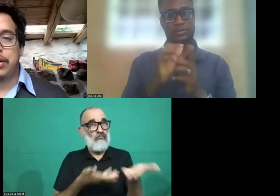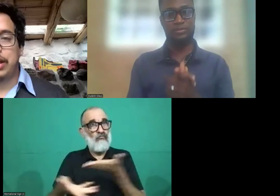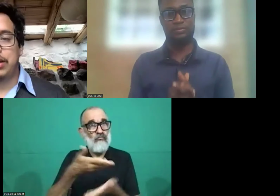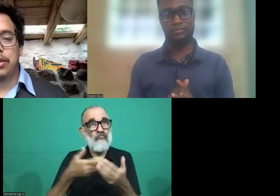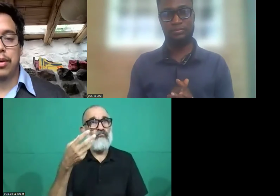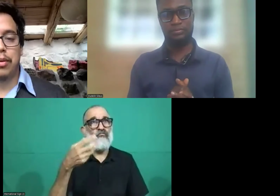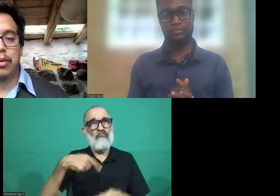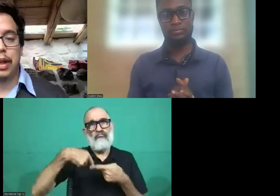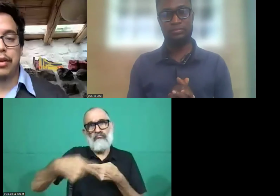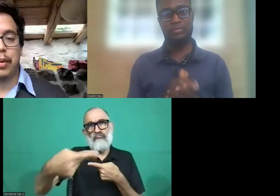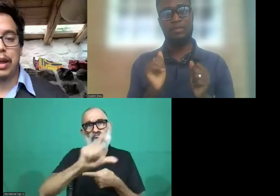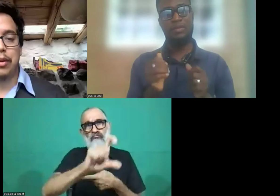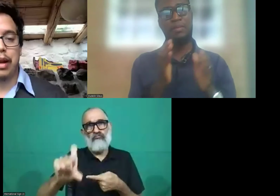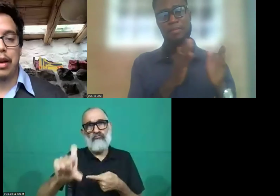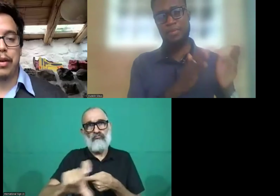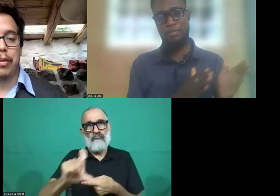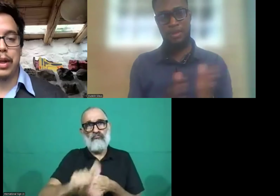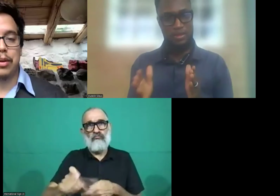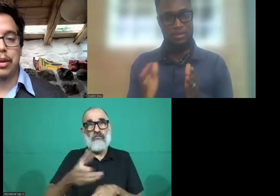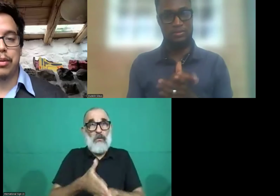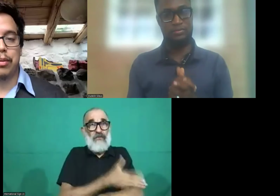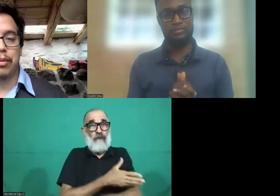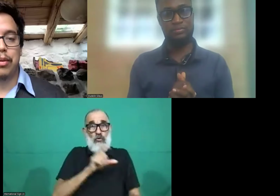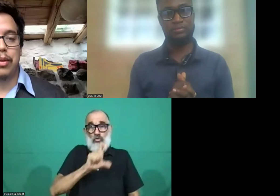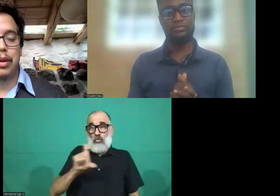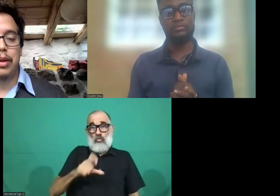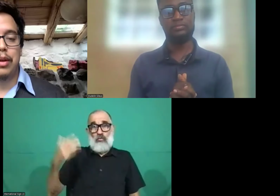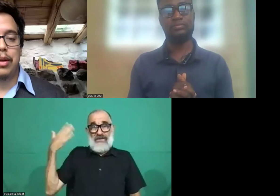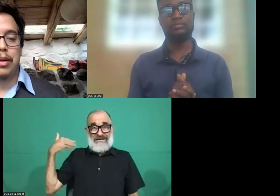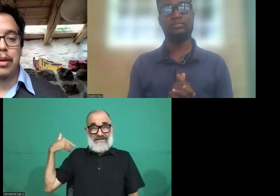are ready, so little by little, everyone is going to